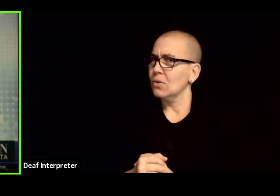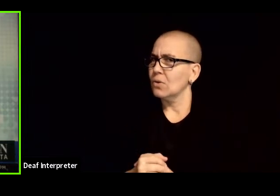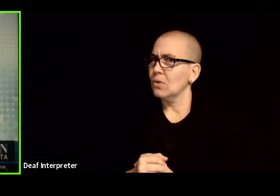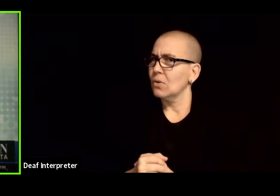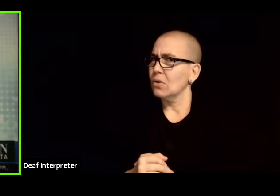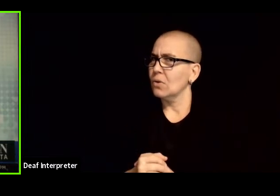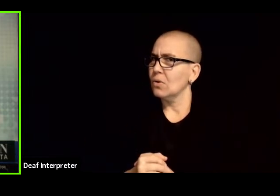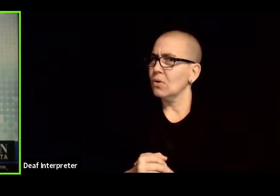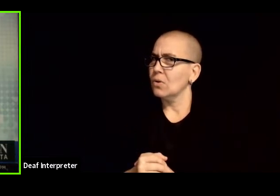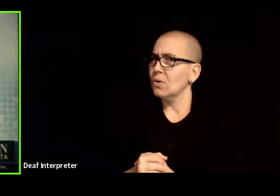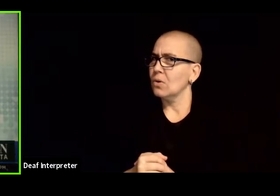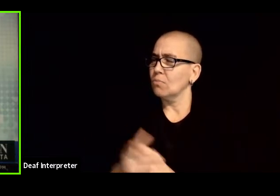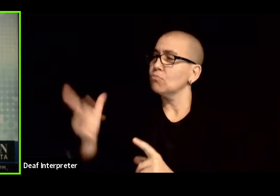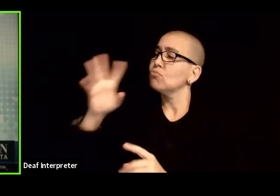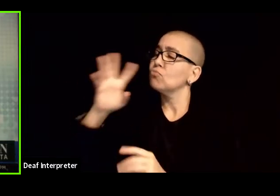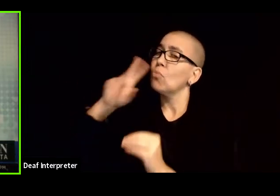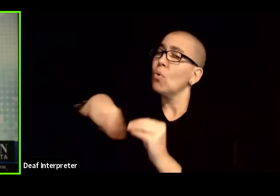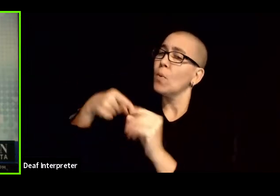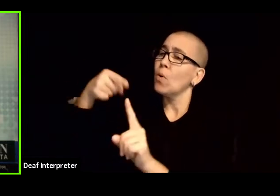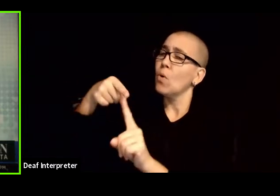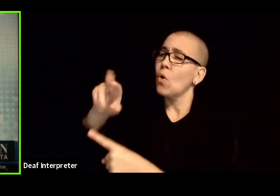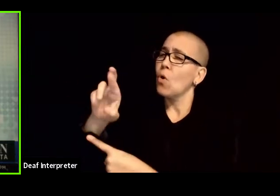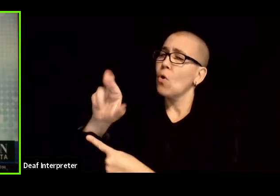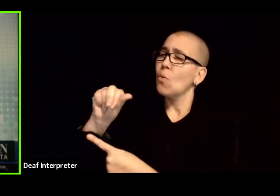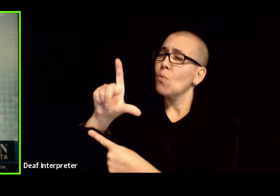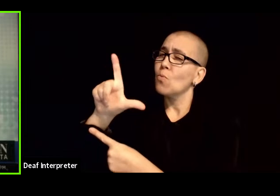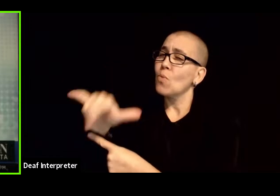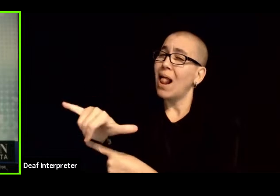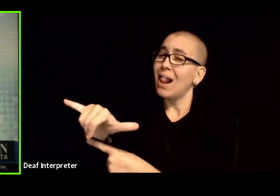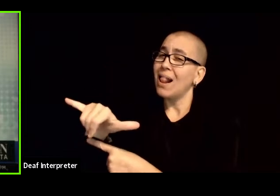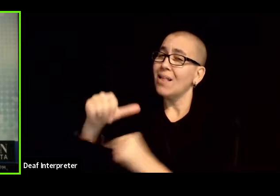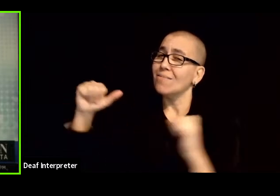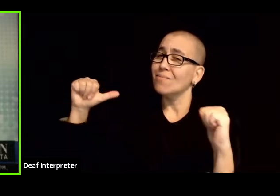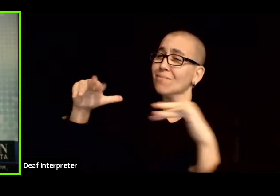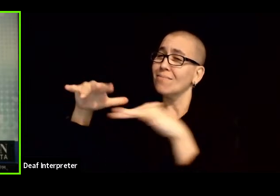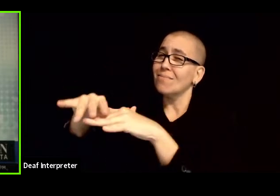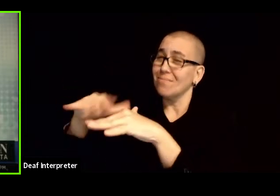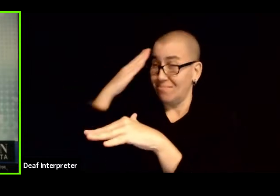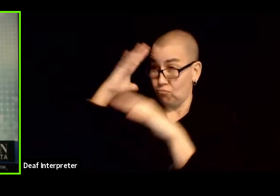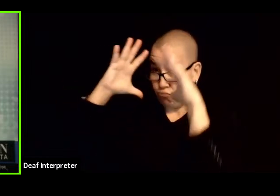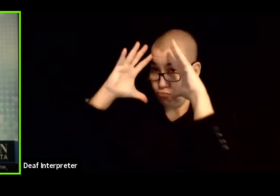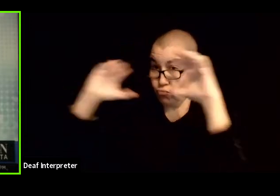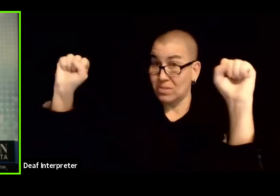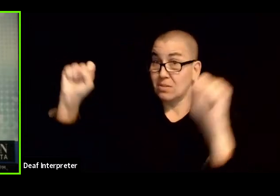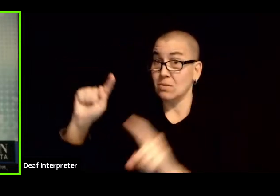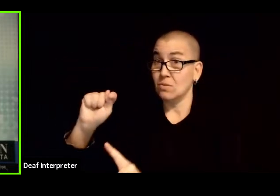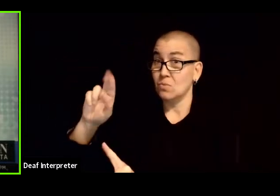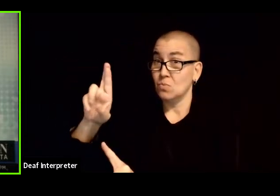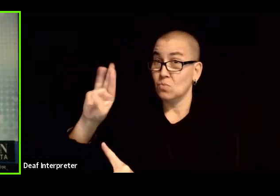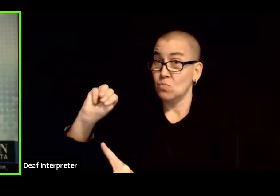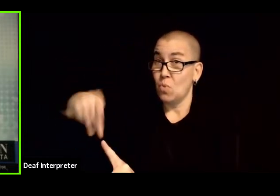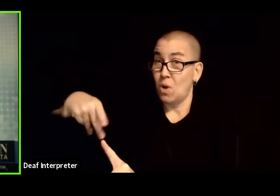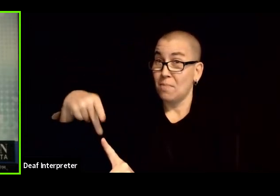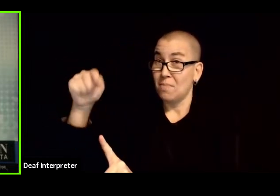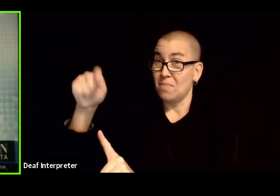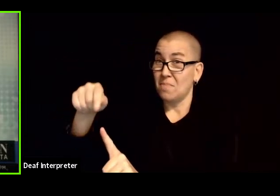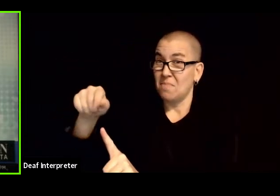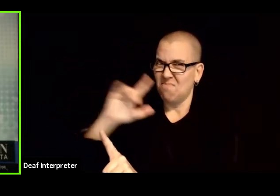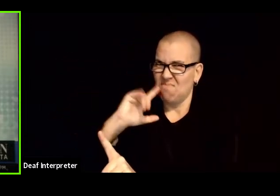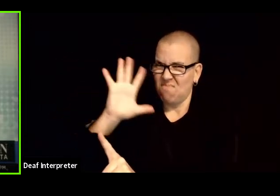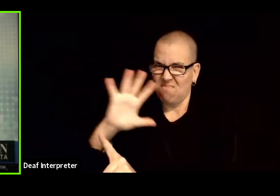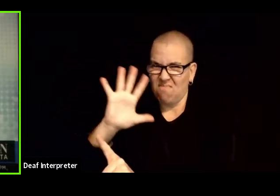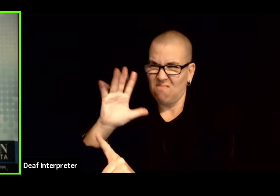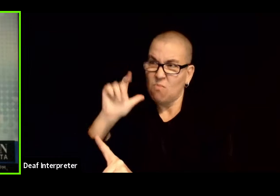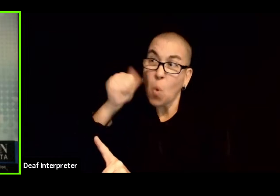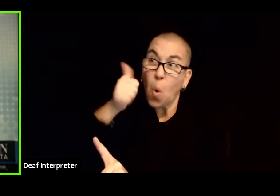Trump tomorrow. I mean, if you know there's going to be that kind of sizable crowd going in, is the health department or other going to take any steps to try and limit the